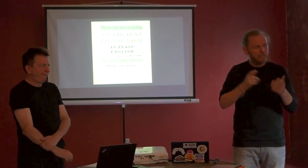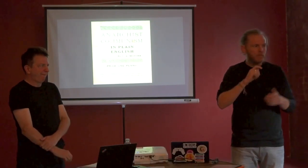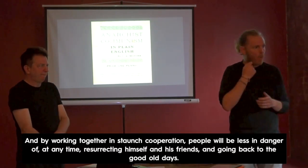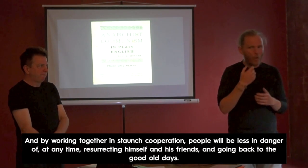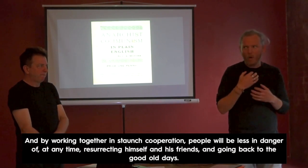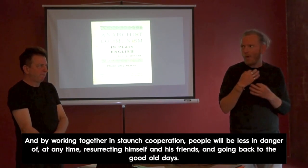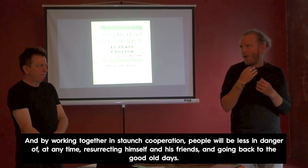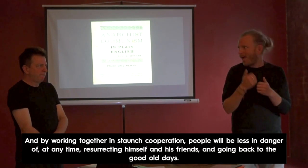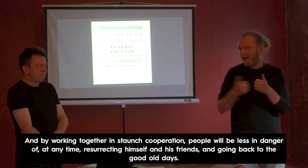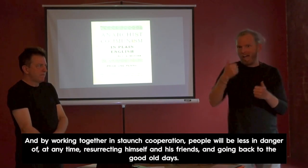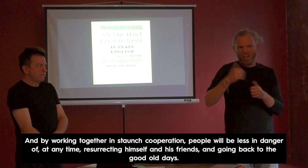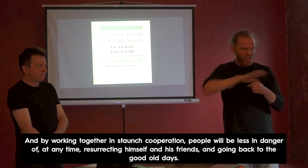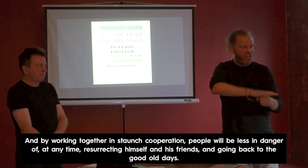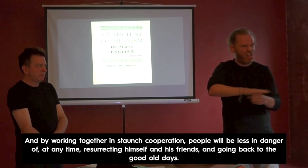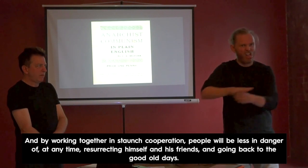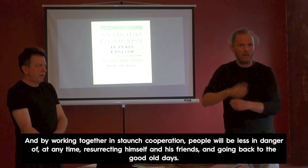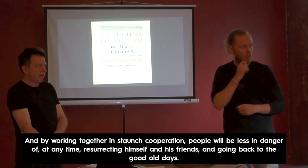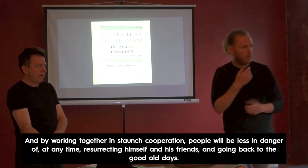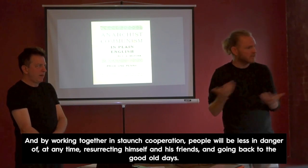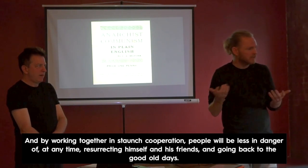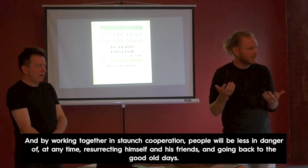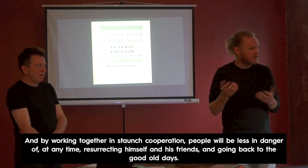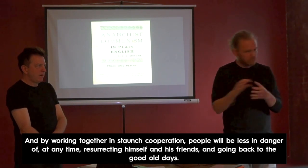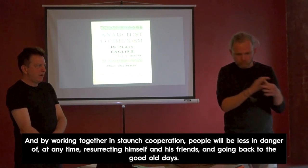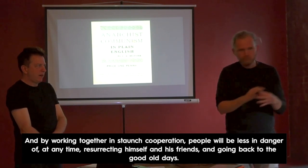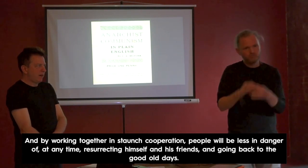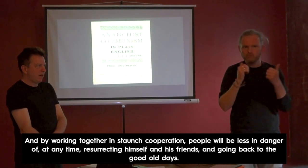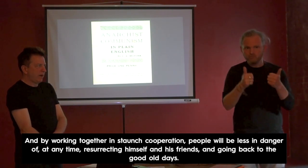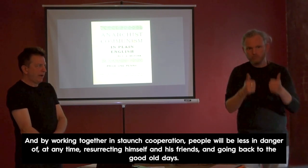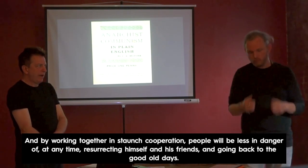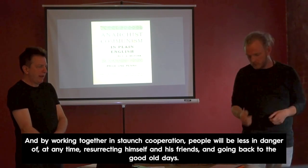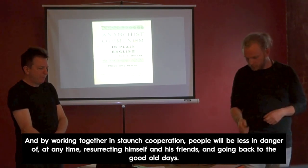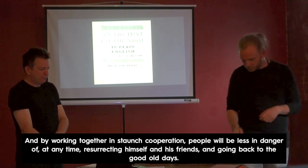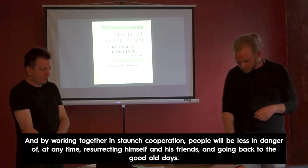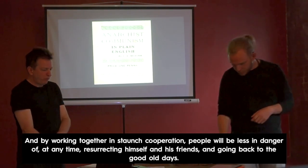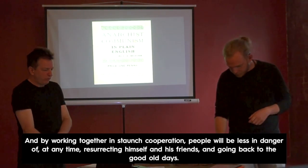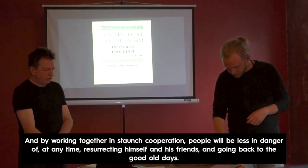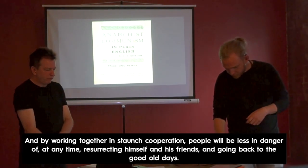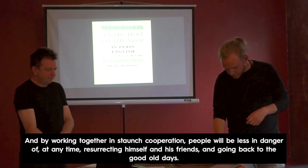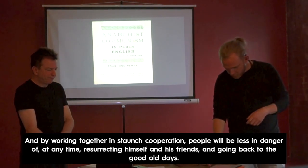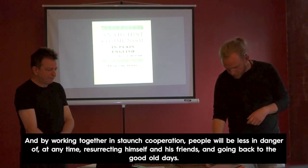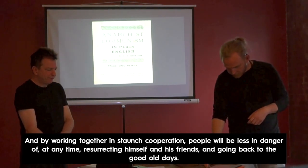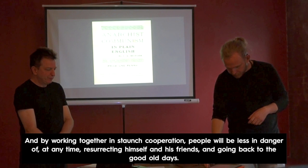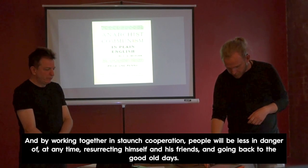And by working together in staunch cooperations, people will be less in danger of any